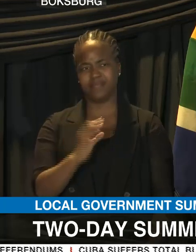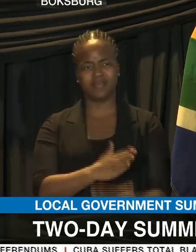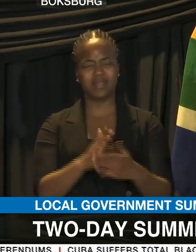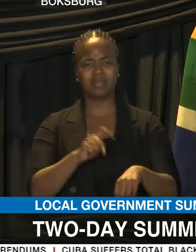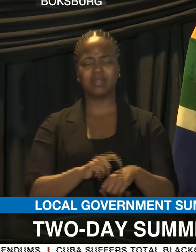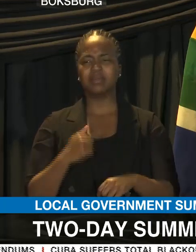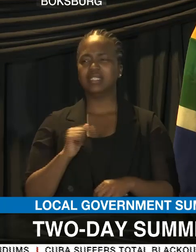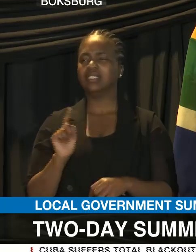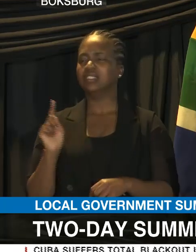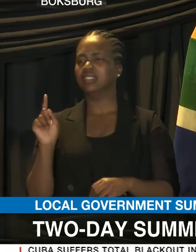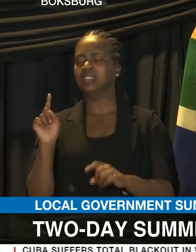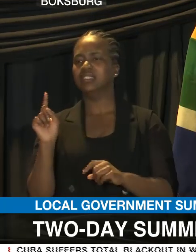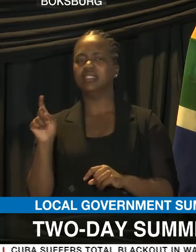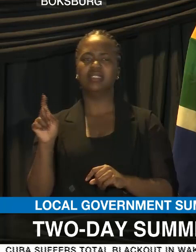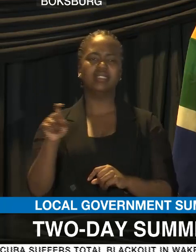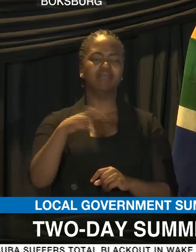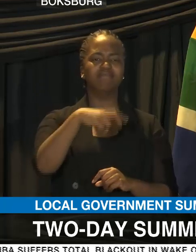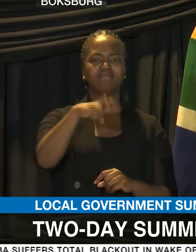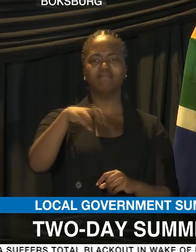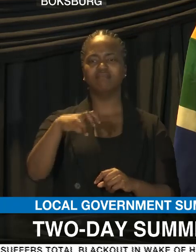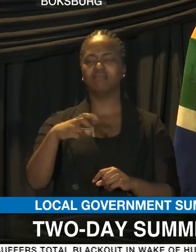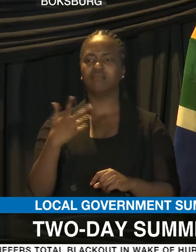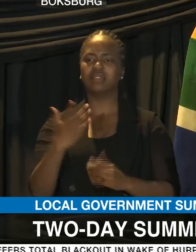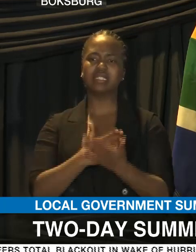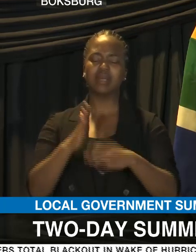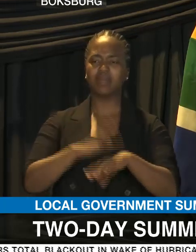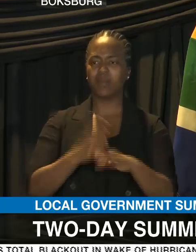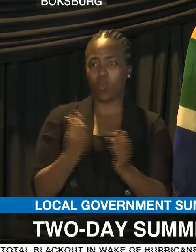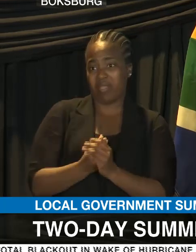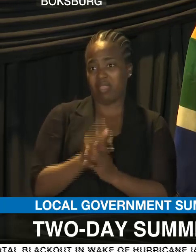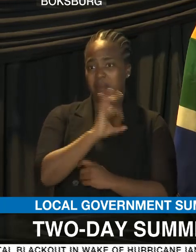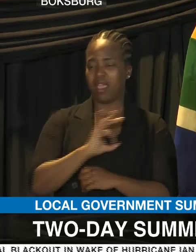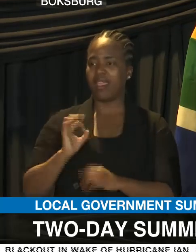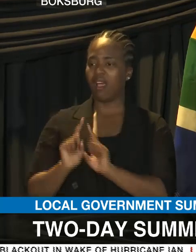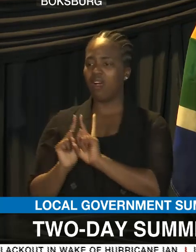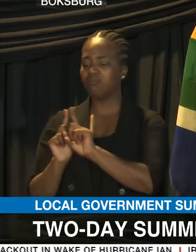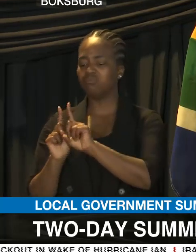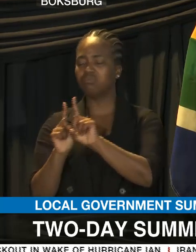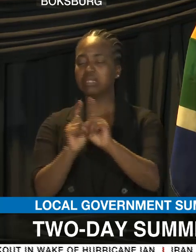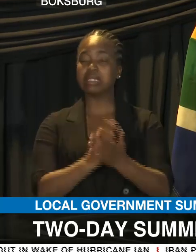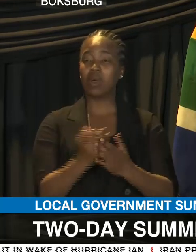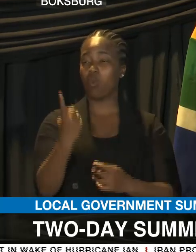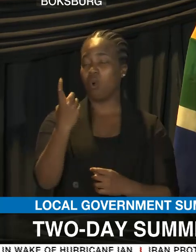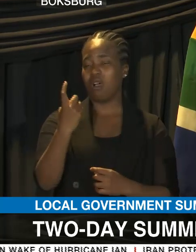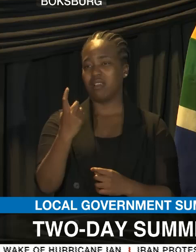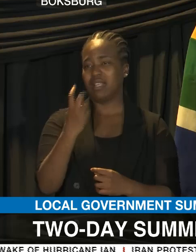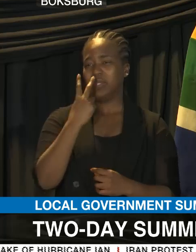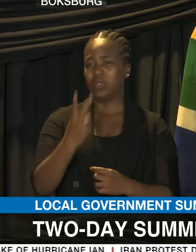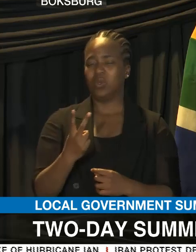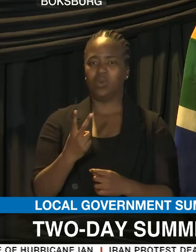I move around with mayors, and there was a time when I saw a